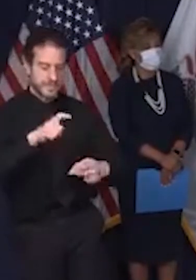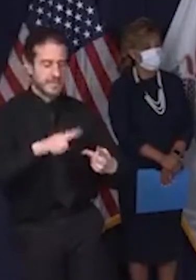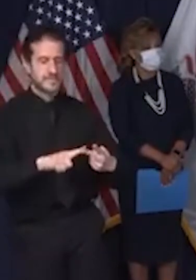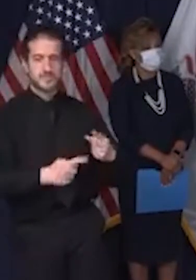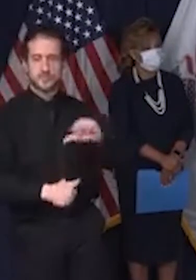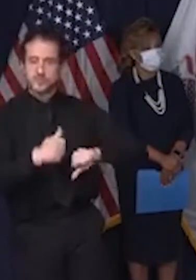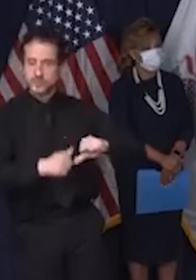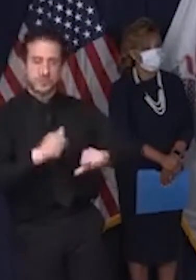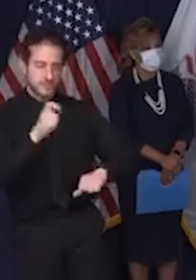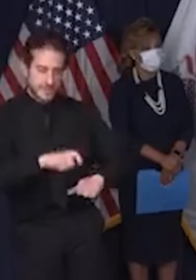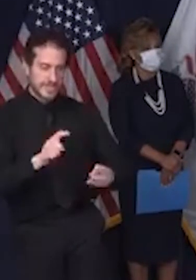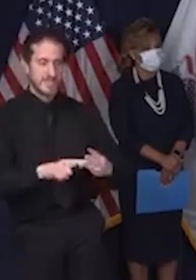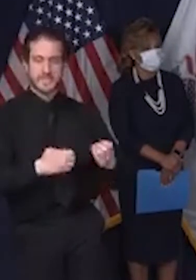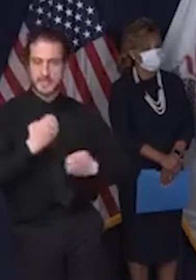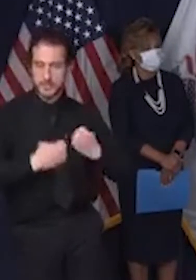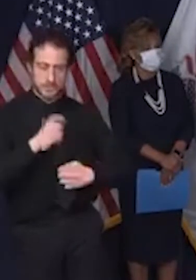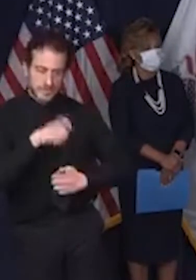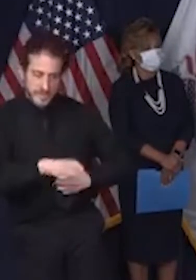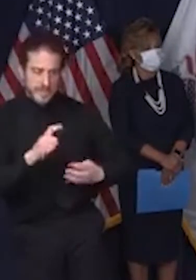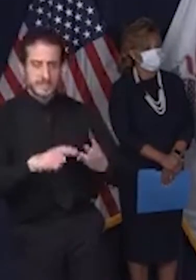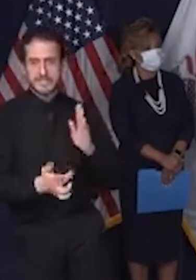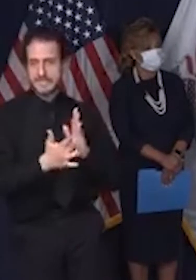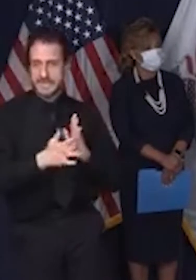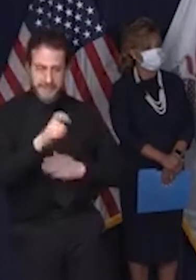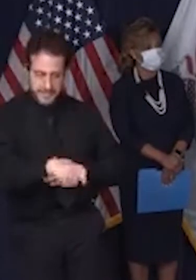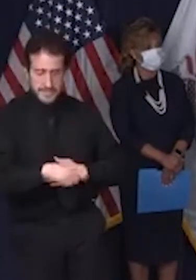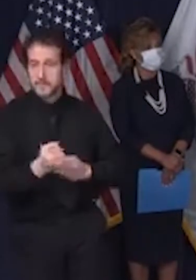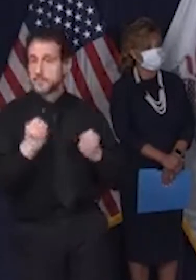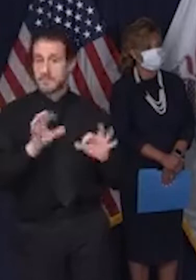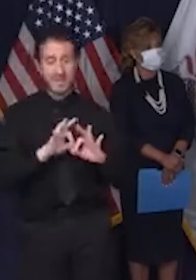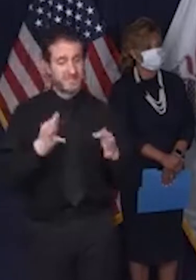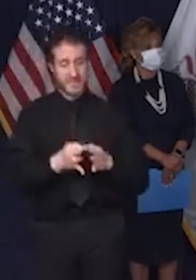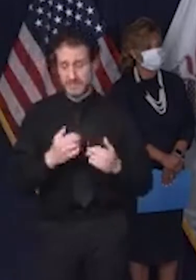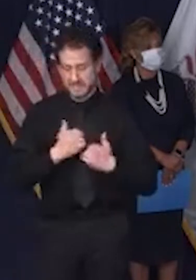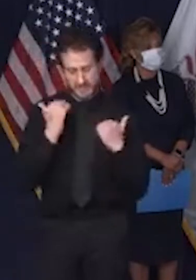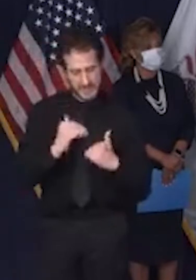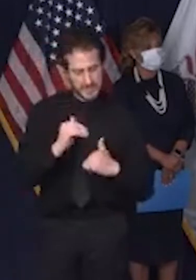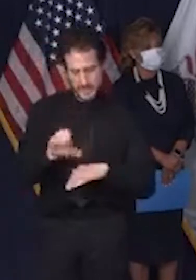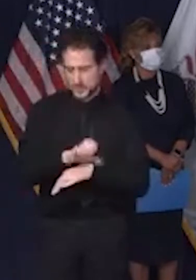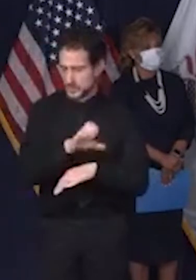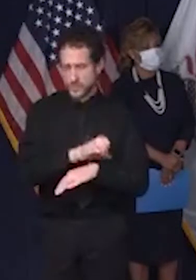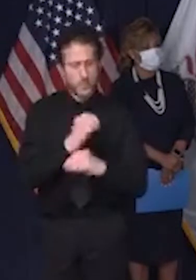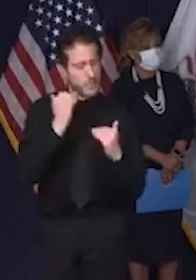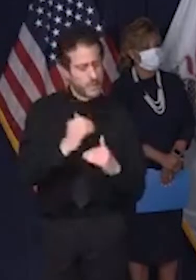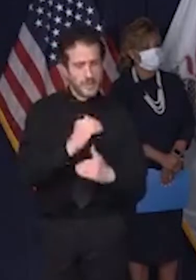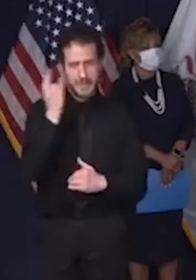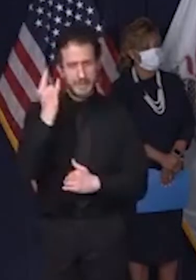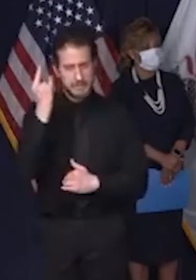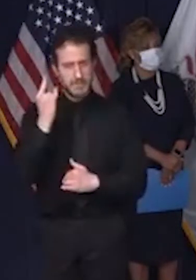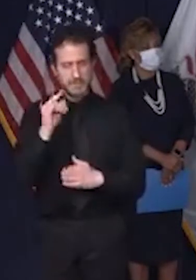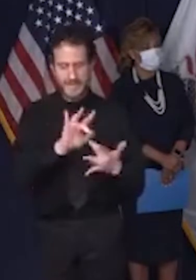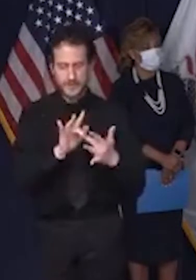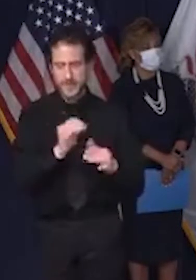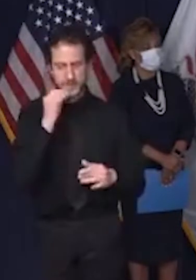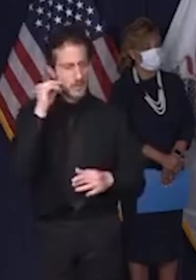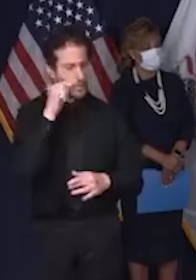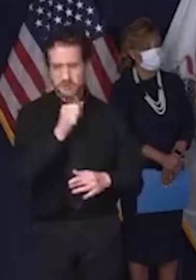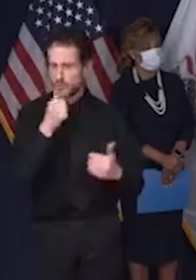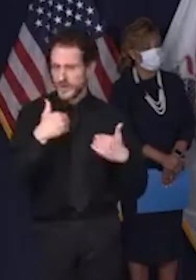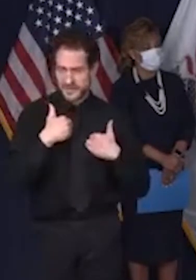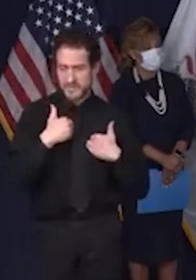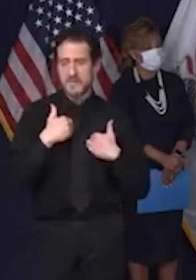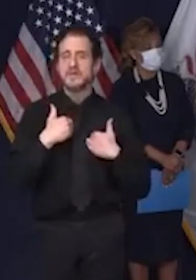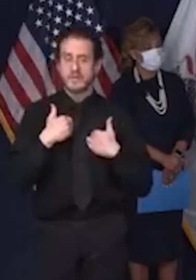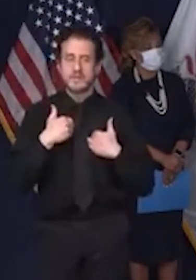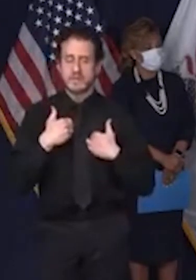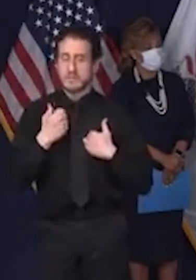needs. Many families also do not have sufficient access to computers or internet at home, and we're going to tackle this